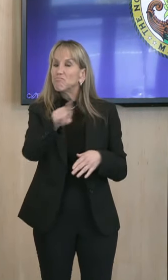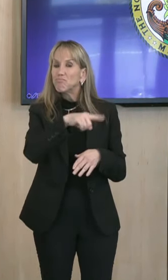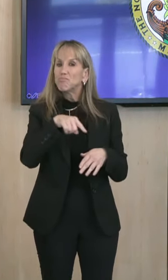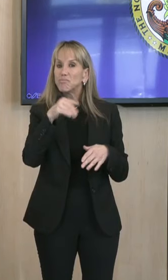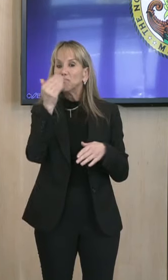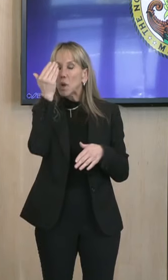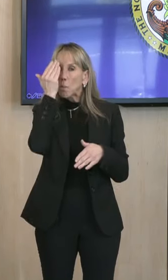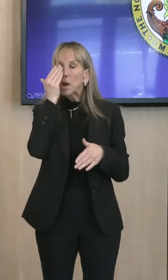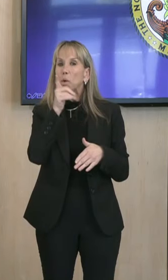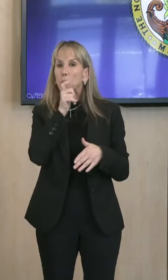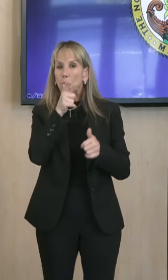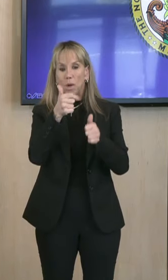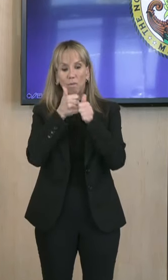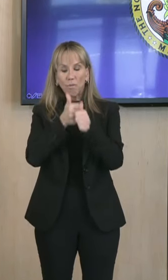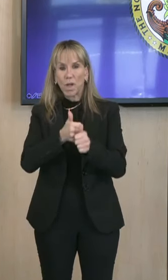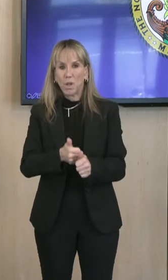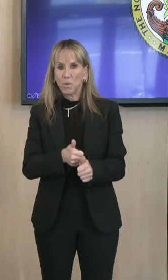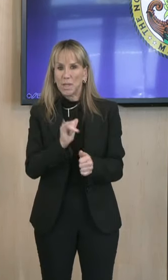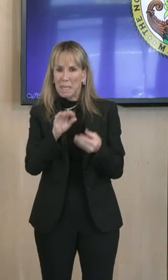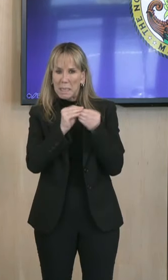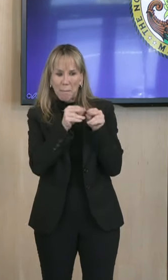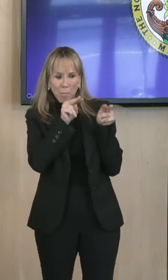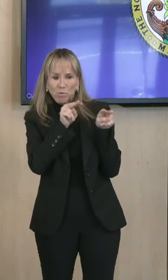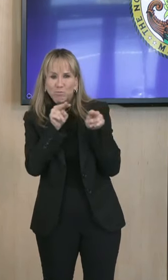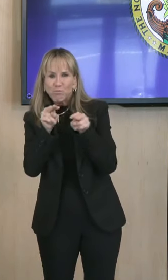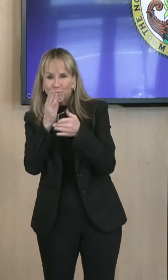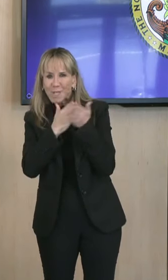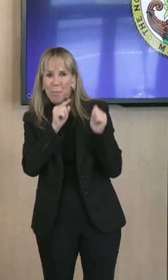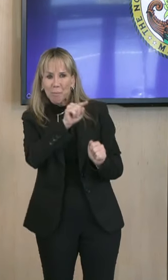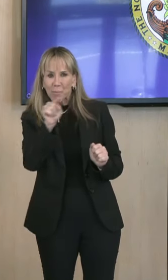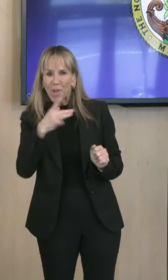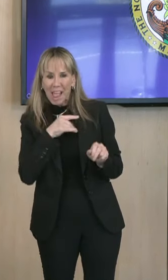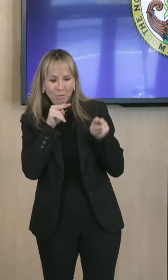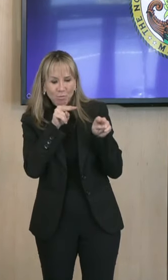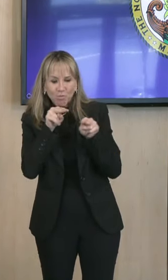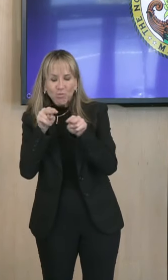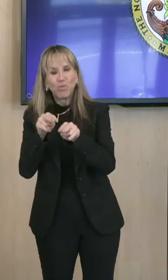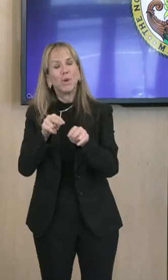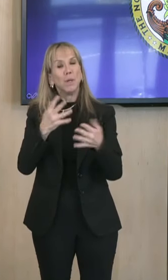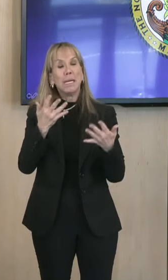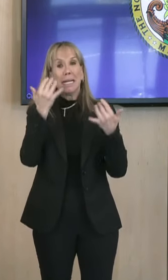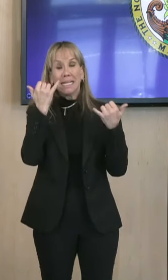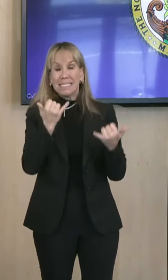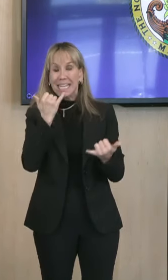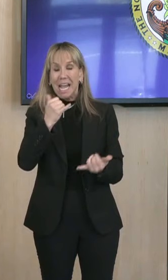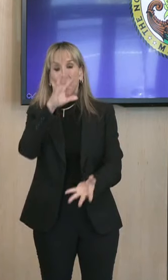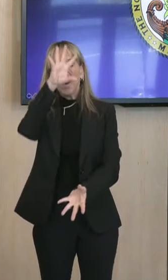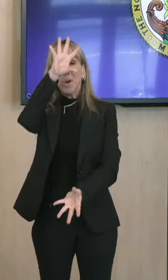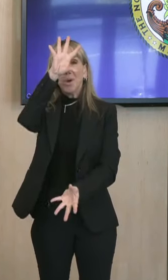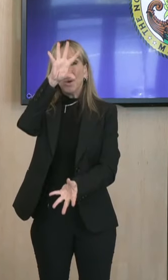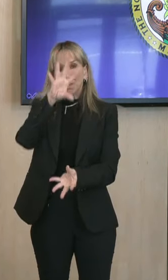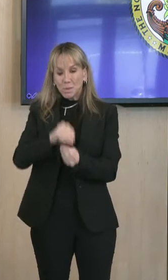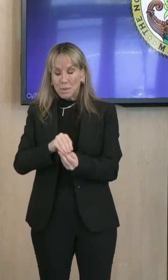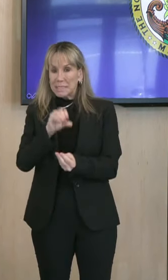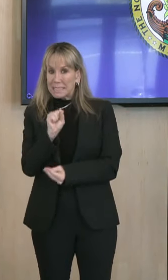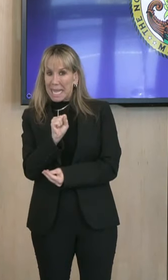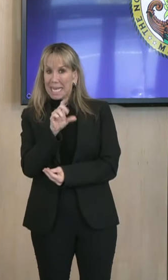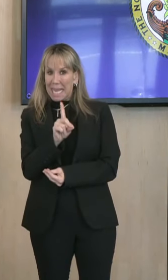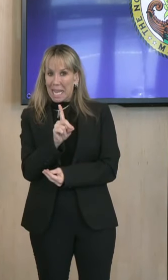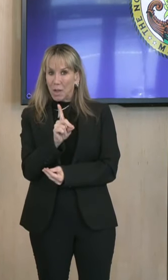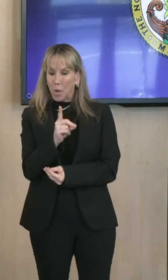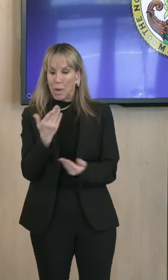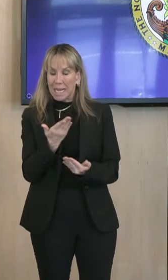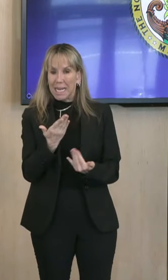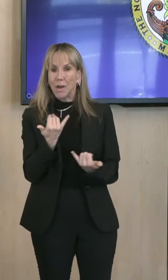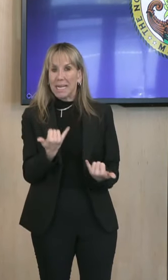who track the numbers so very carefully, we are now at a total of confirmed cases for San Diego